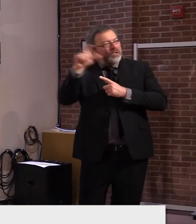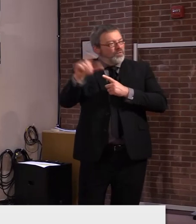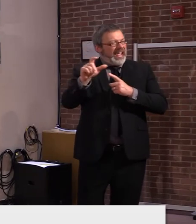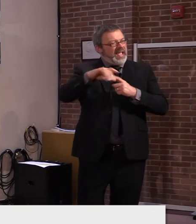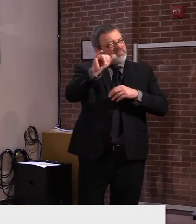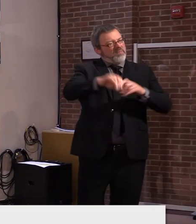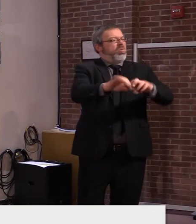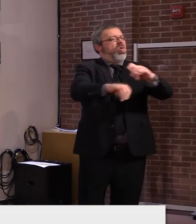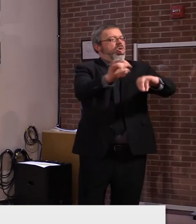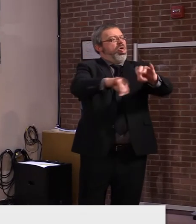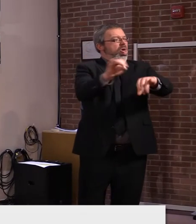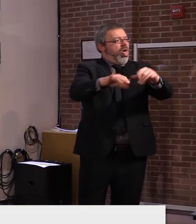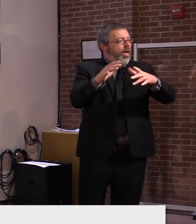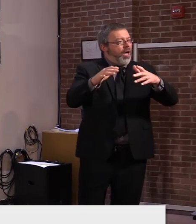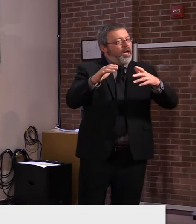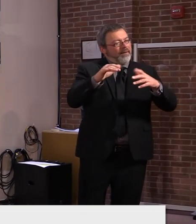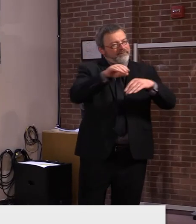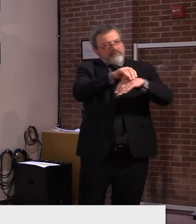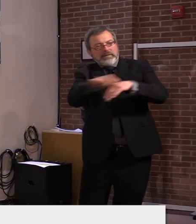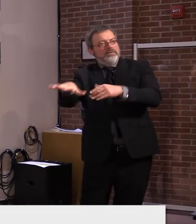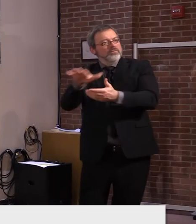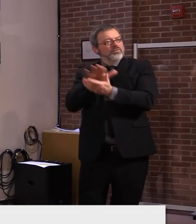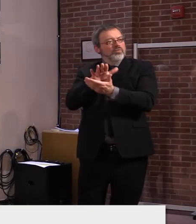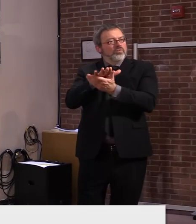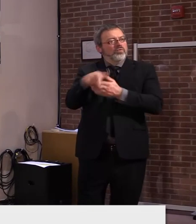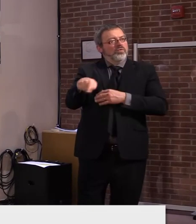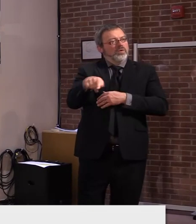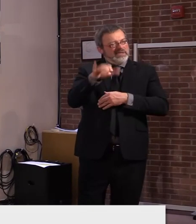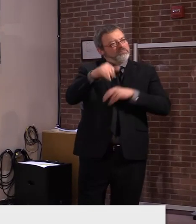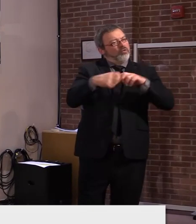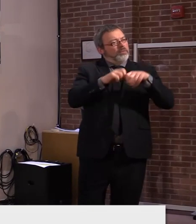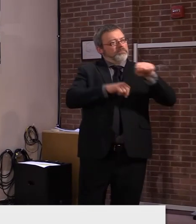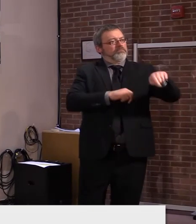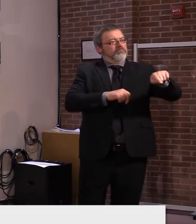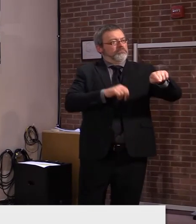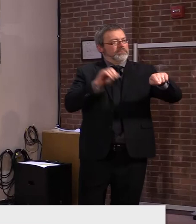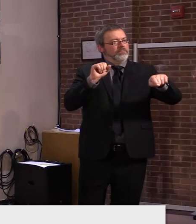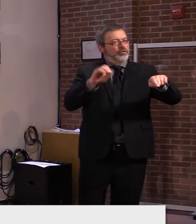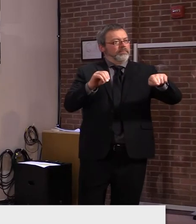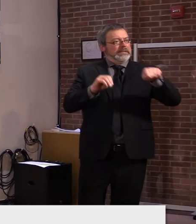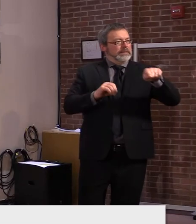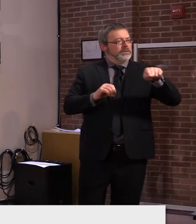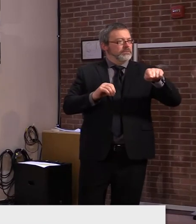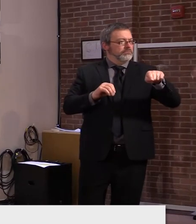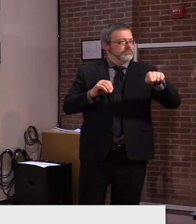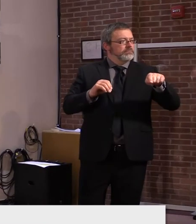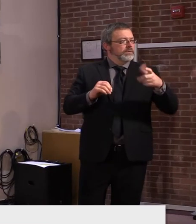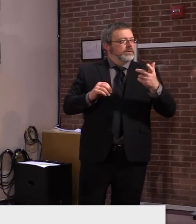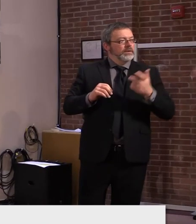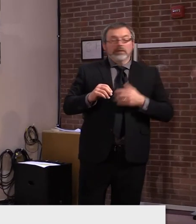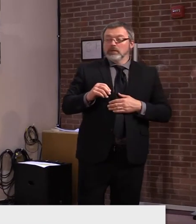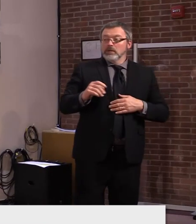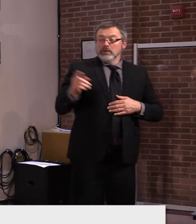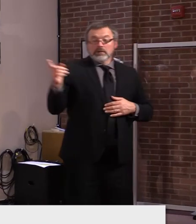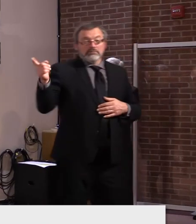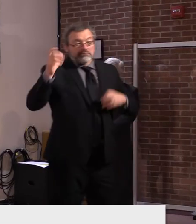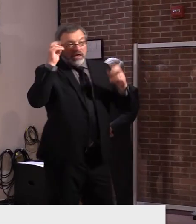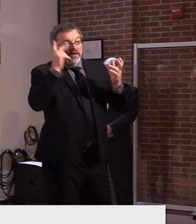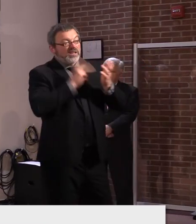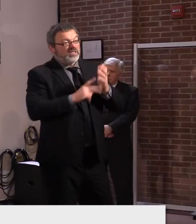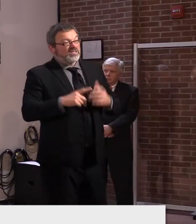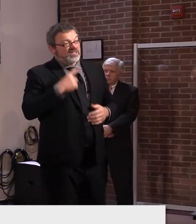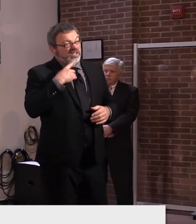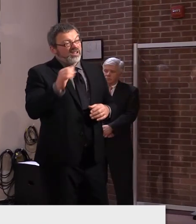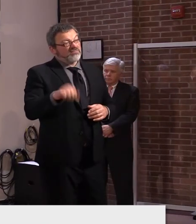around that coming out in the near future? Yeah, it's a good point. I mean, I will make the observation, it's not just our students. We